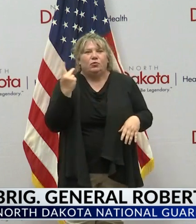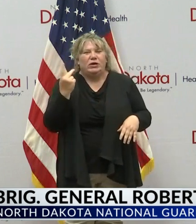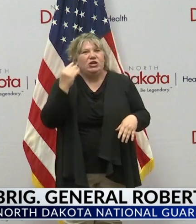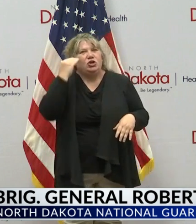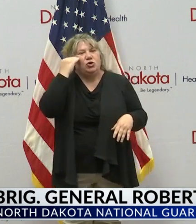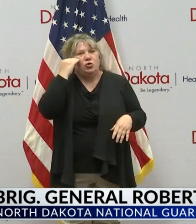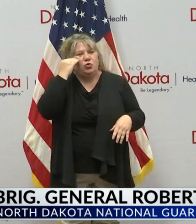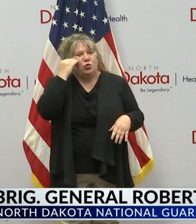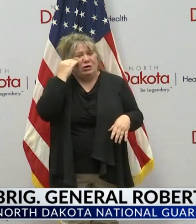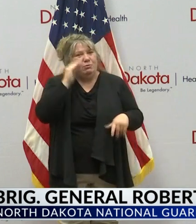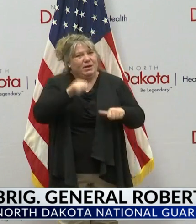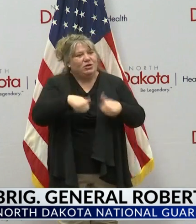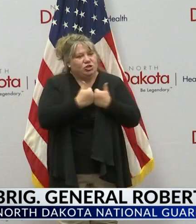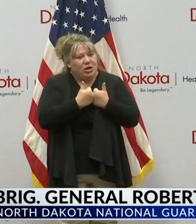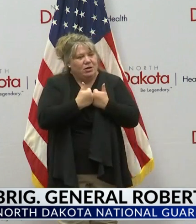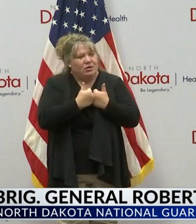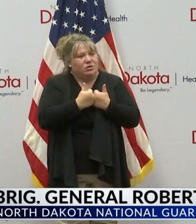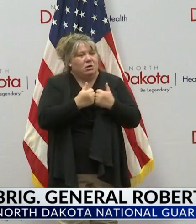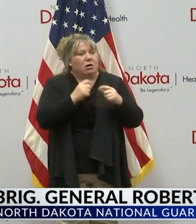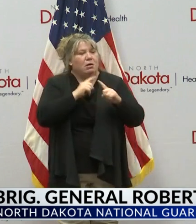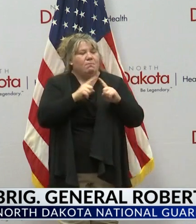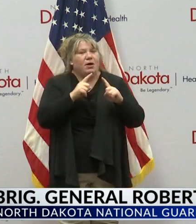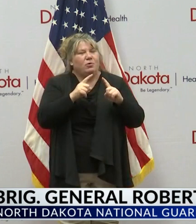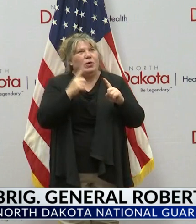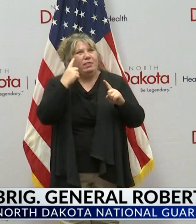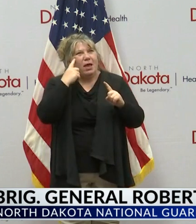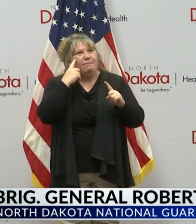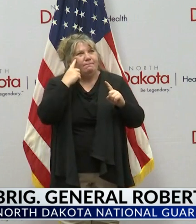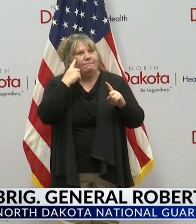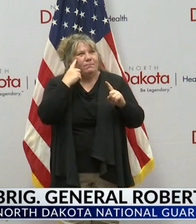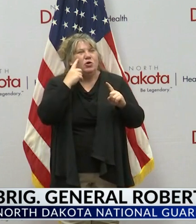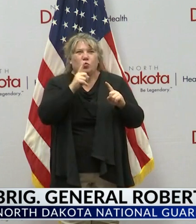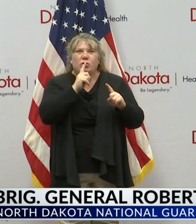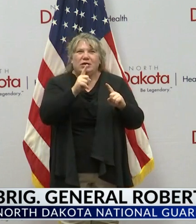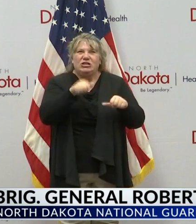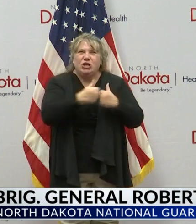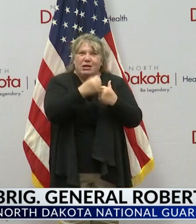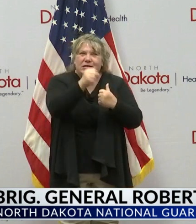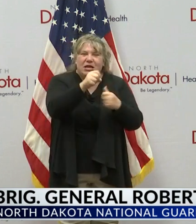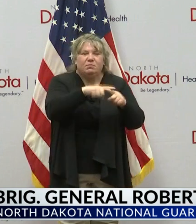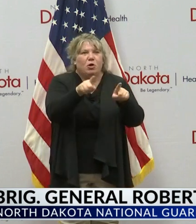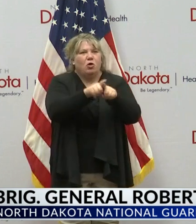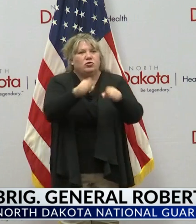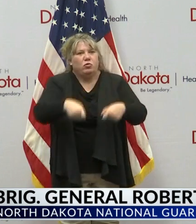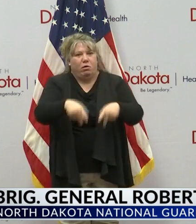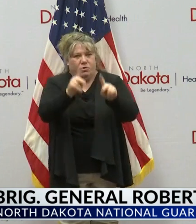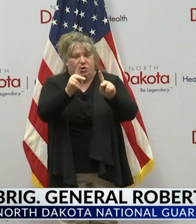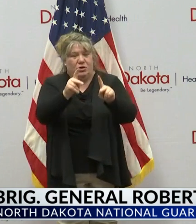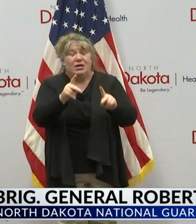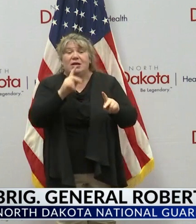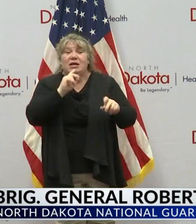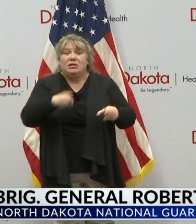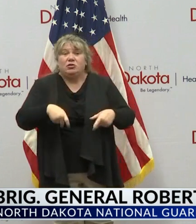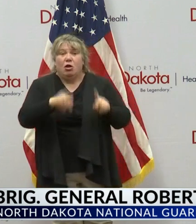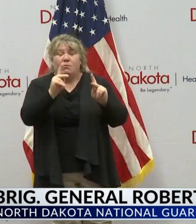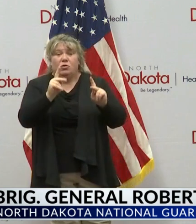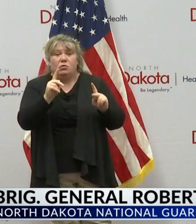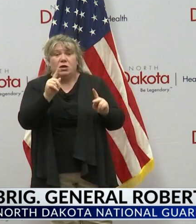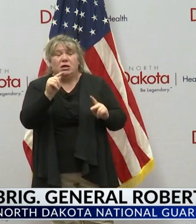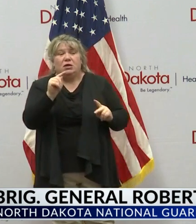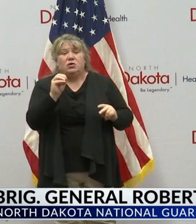we knew this was going to be a challenge, but yet we looked at it as a great opportunity, and it's an opportunity